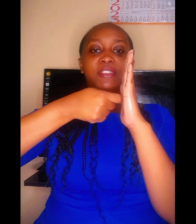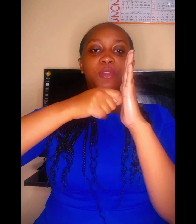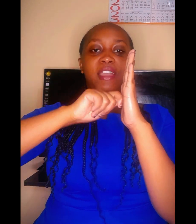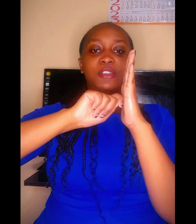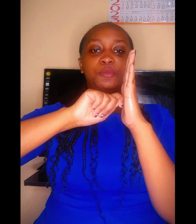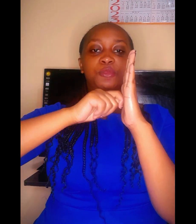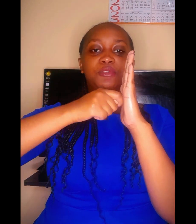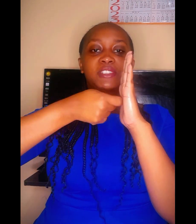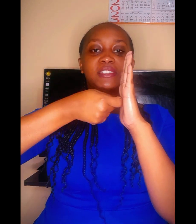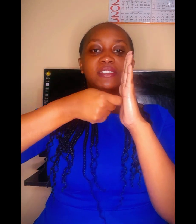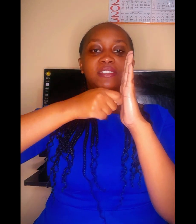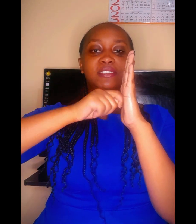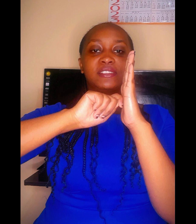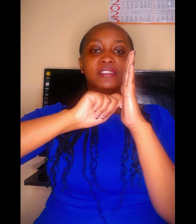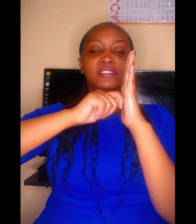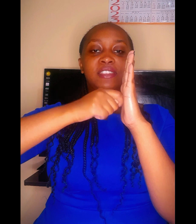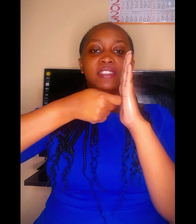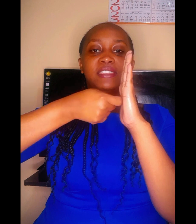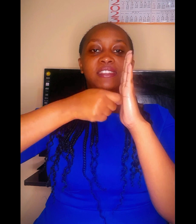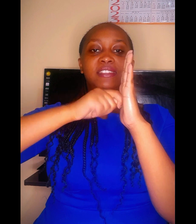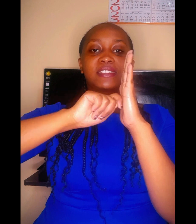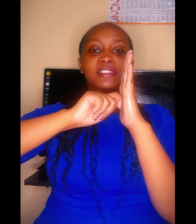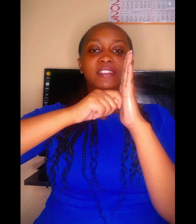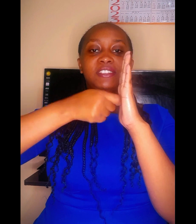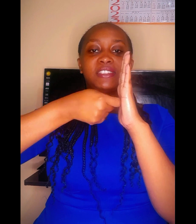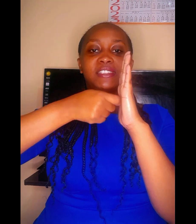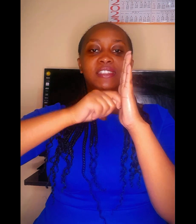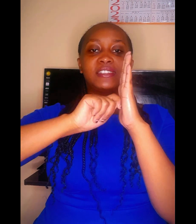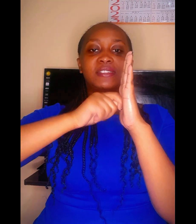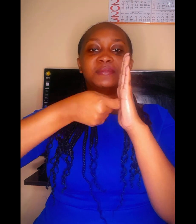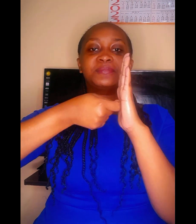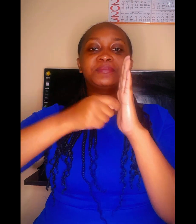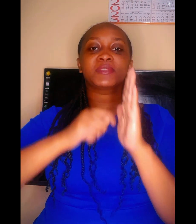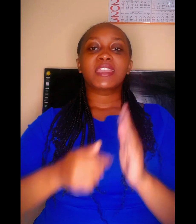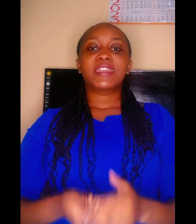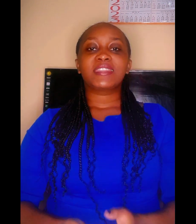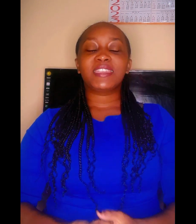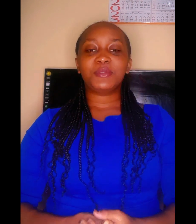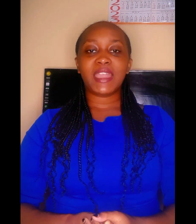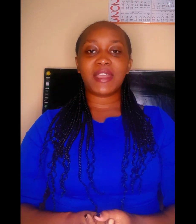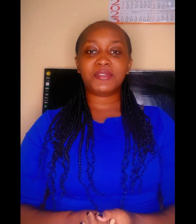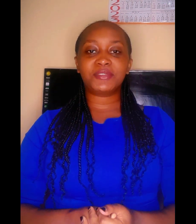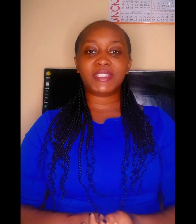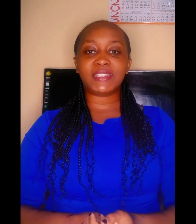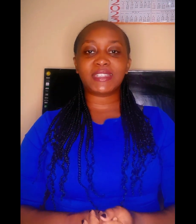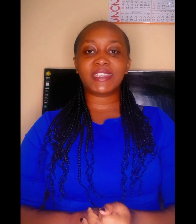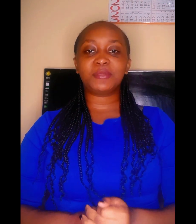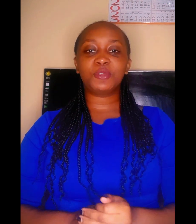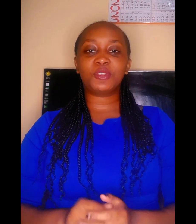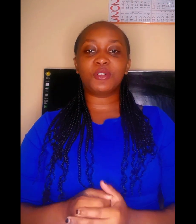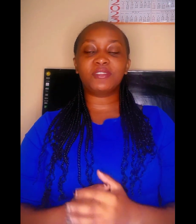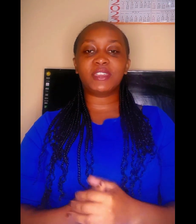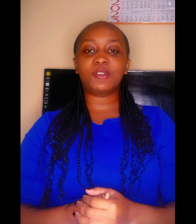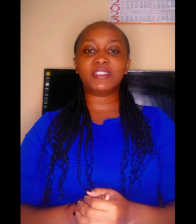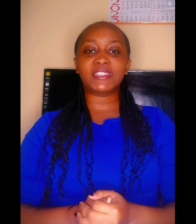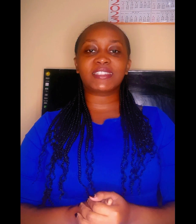your hand moves, then it's Genesis. Then we have the second book of the Old